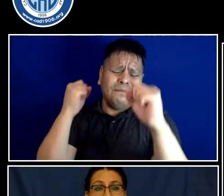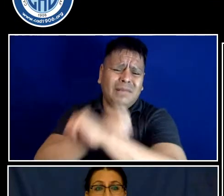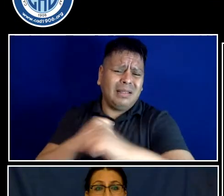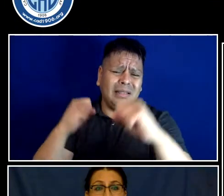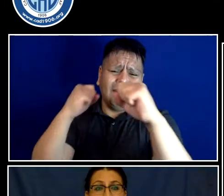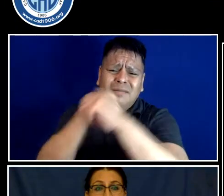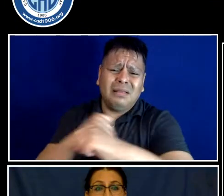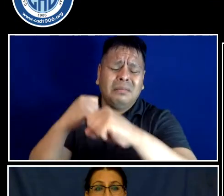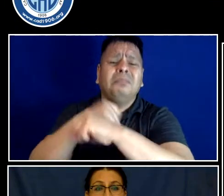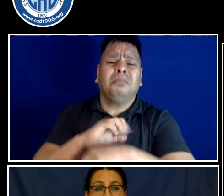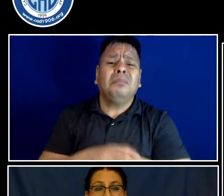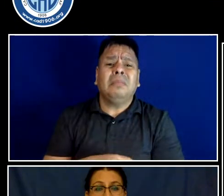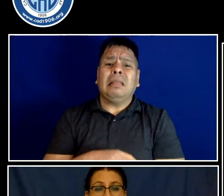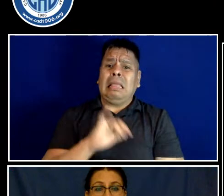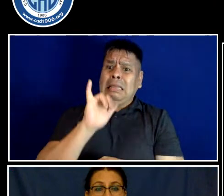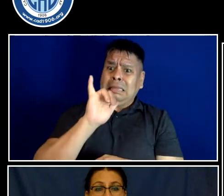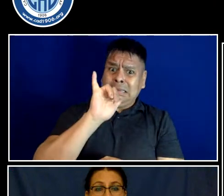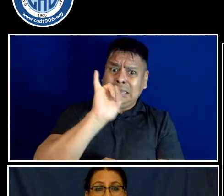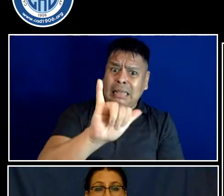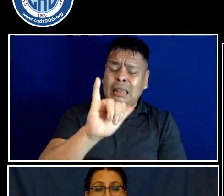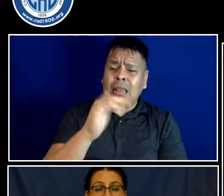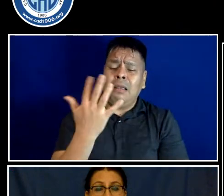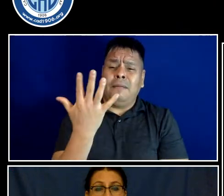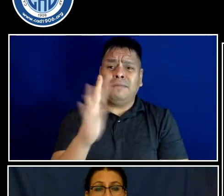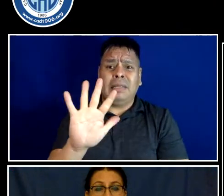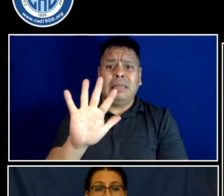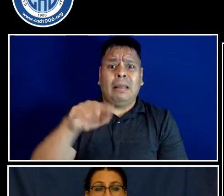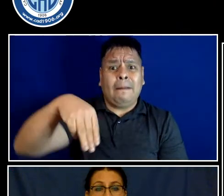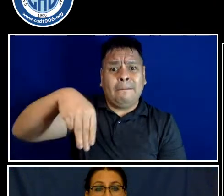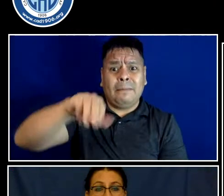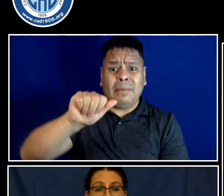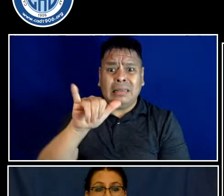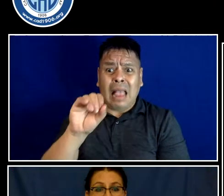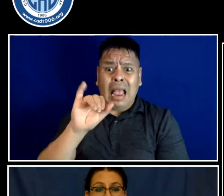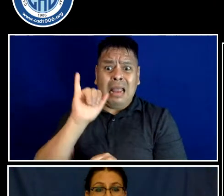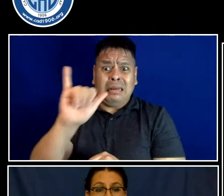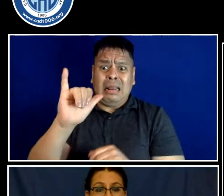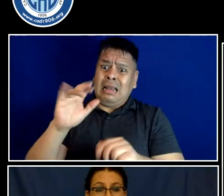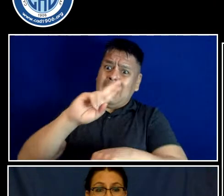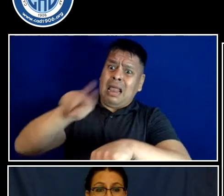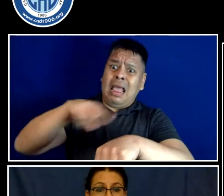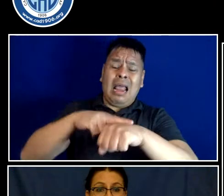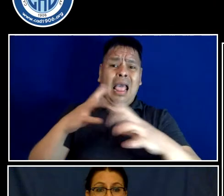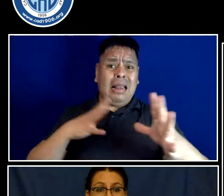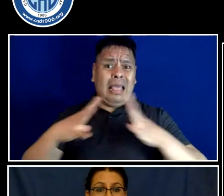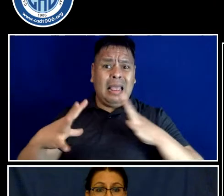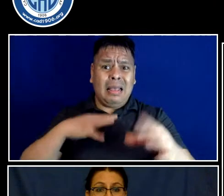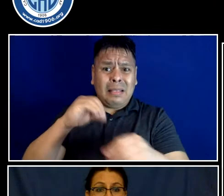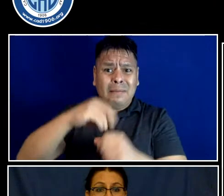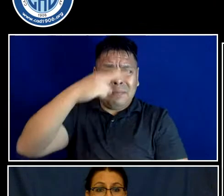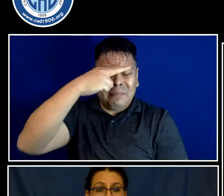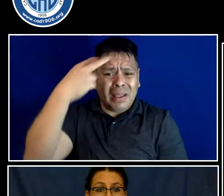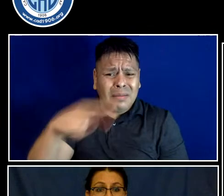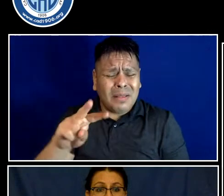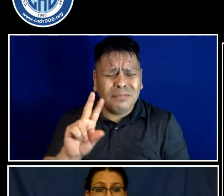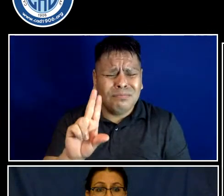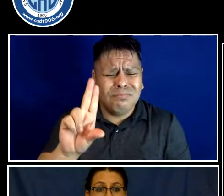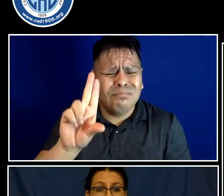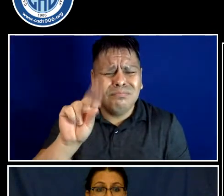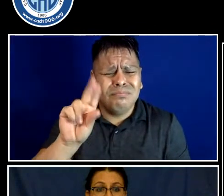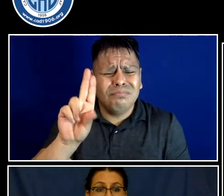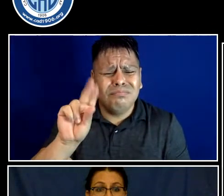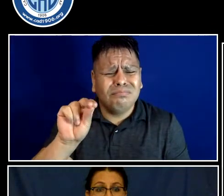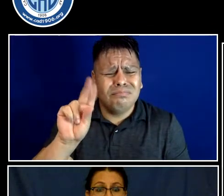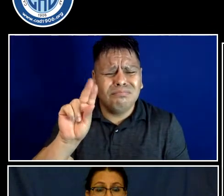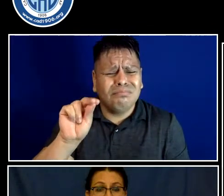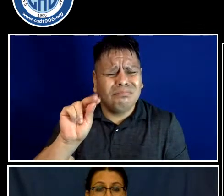historical Battle of Puebla or Cinco de Mayo. The folks who were a part of the battle are the ones that should be